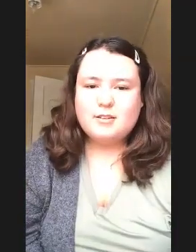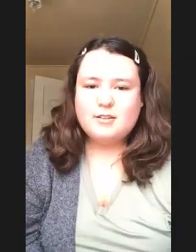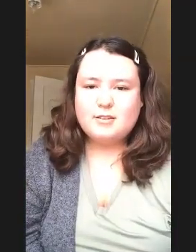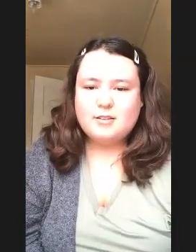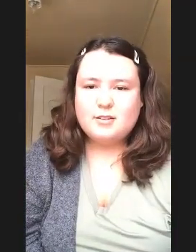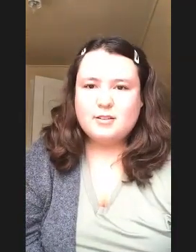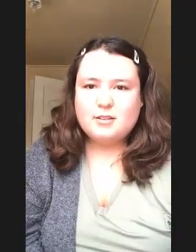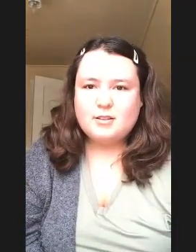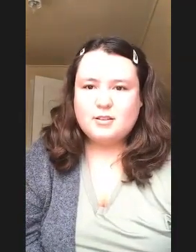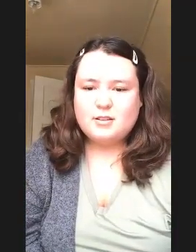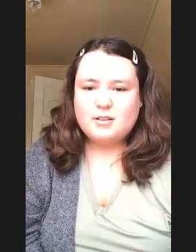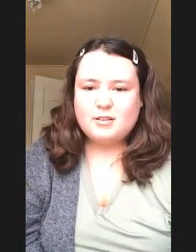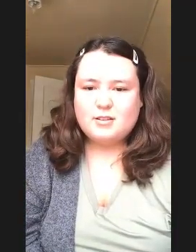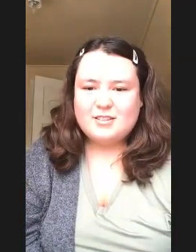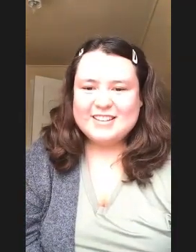Cool. I don't know, son.